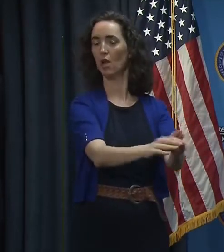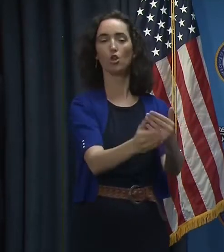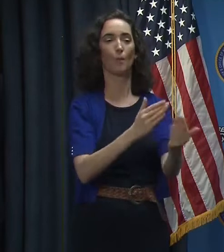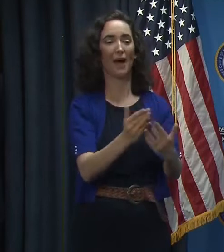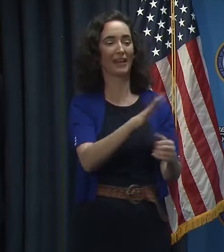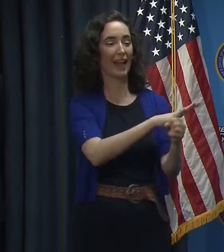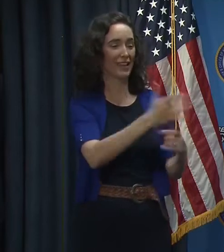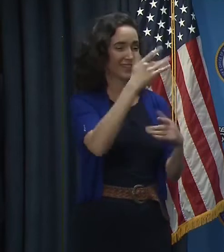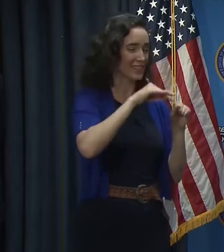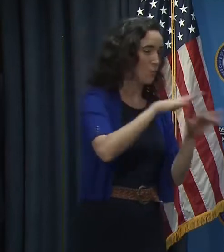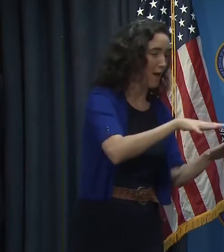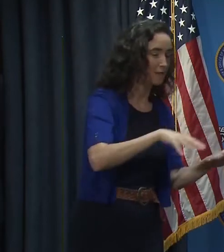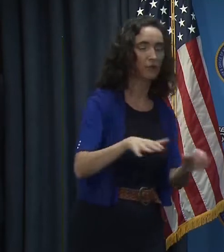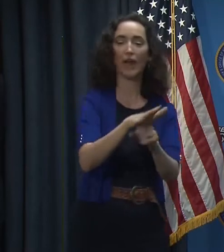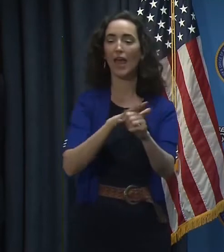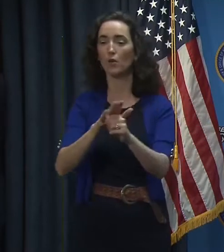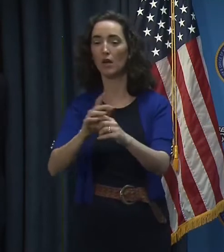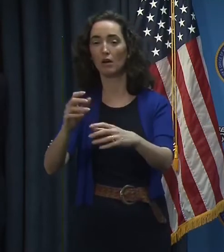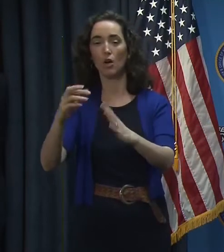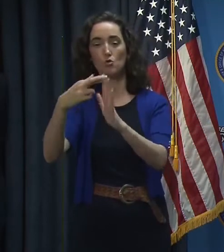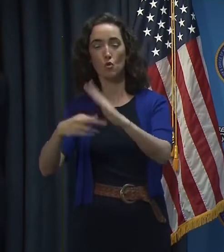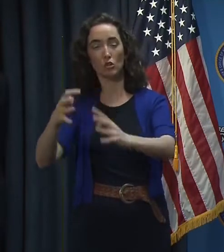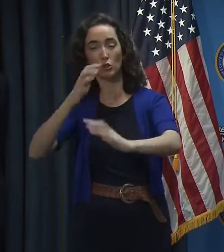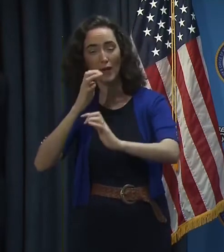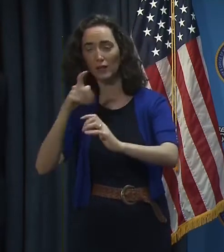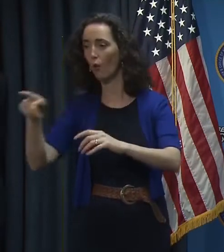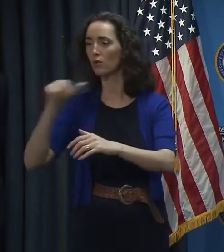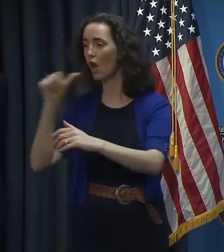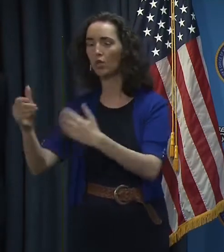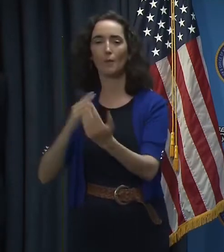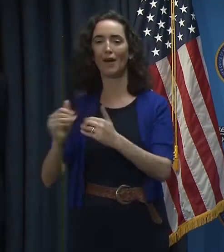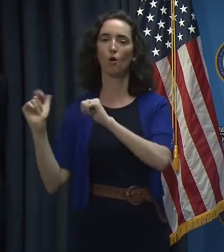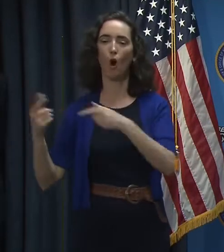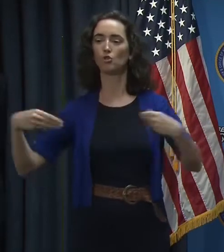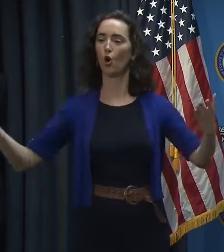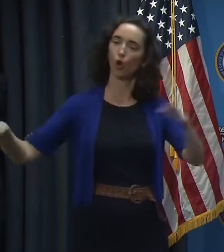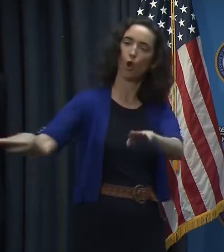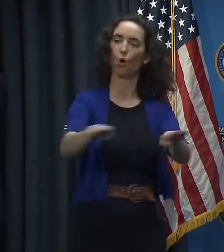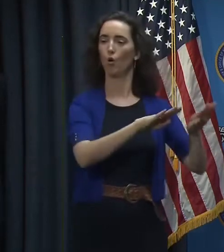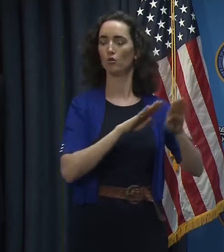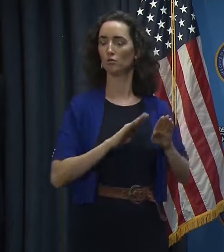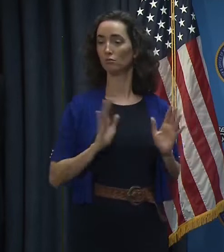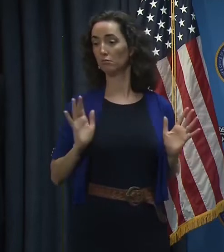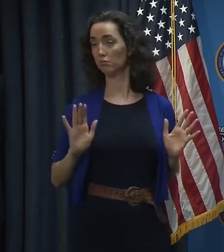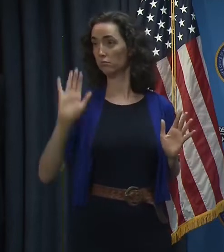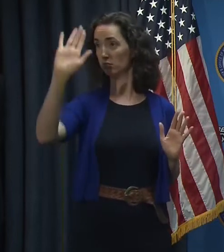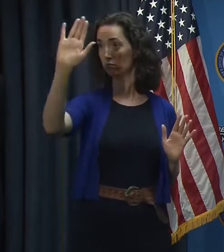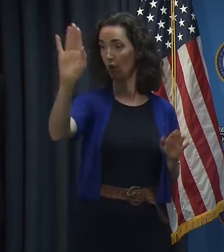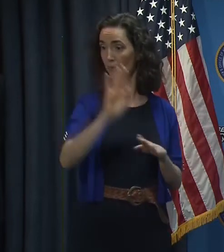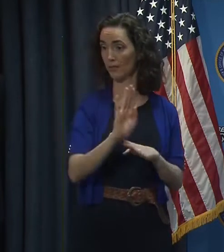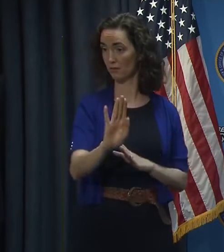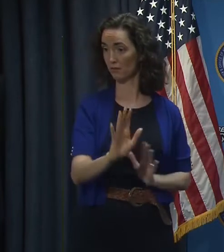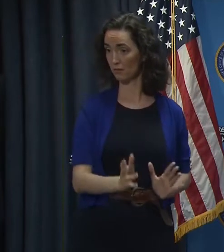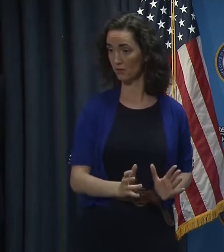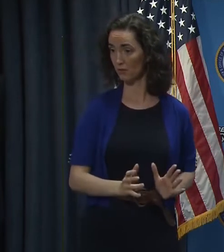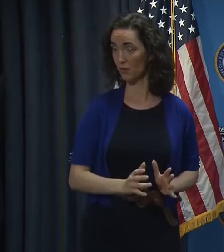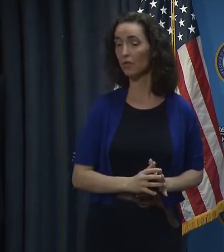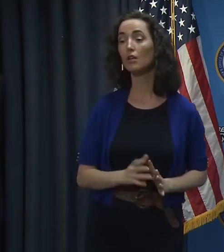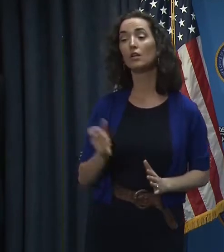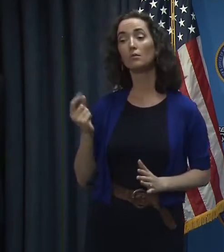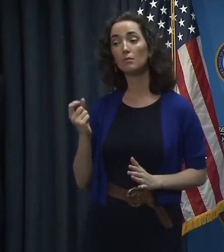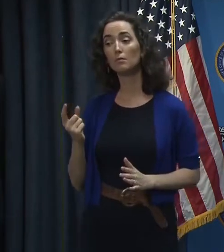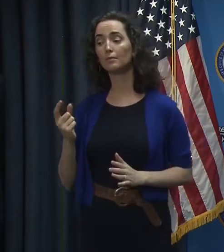disease is or what the restrictions are that the governor has mentioned, or has in place, I should say. And with respect to any particular